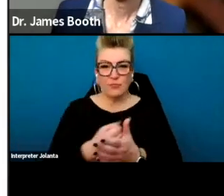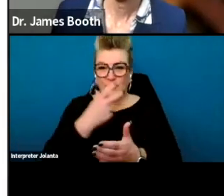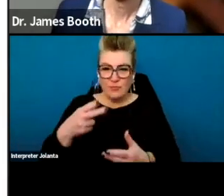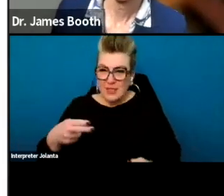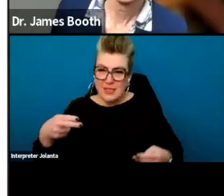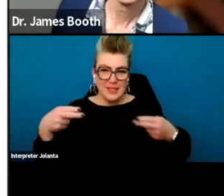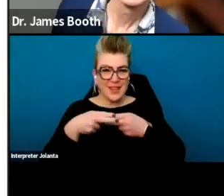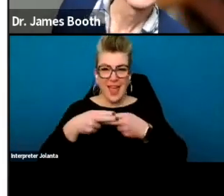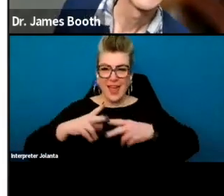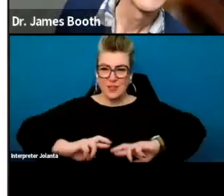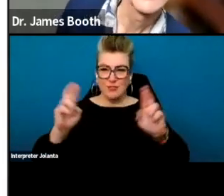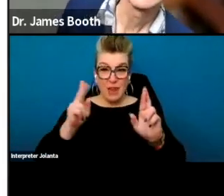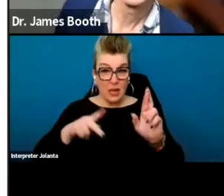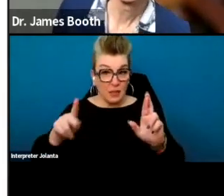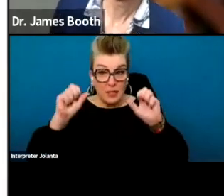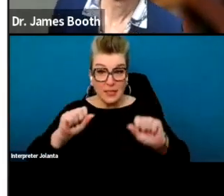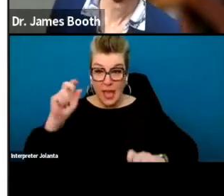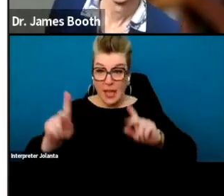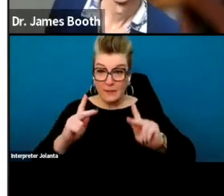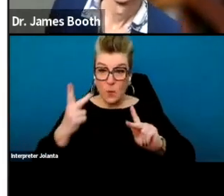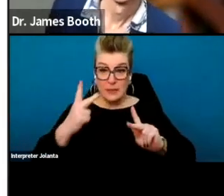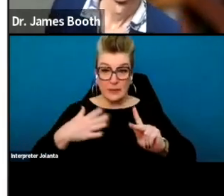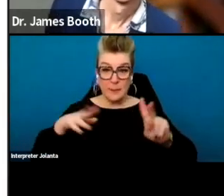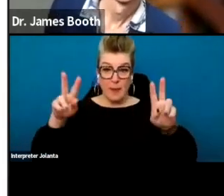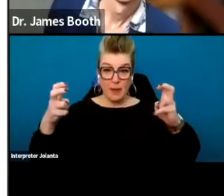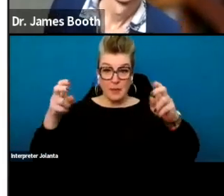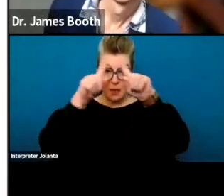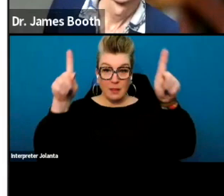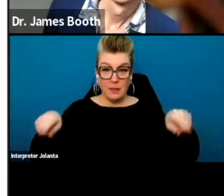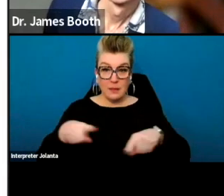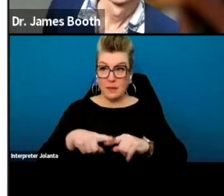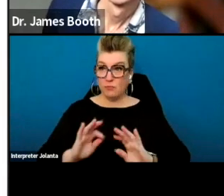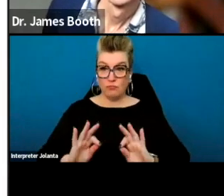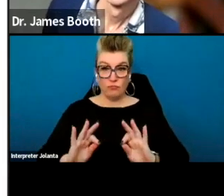Okay, so can you see just the title slide at this point?